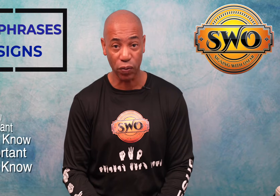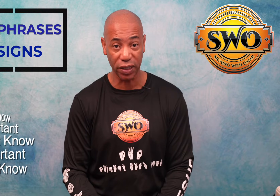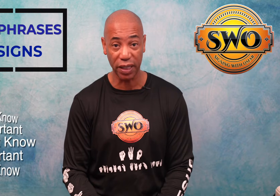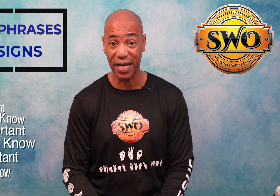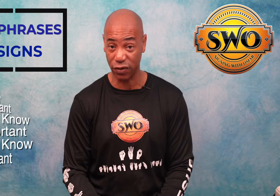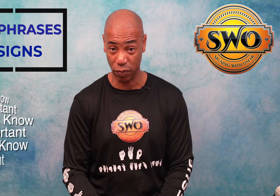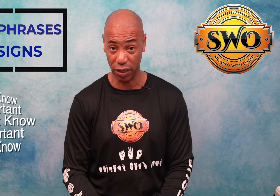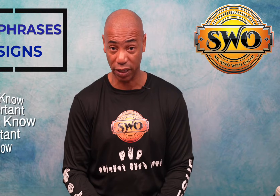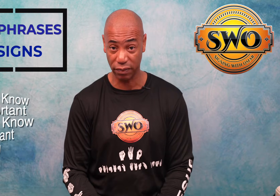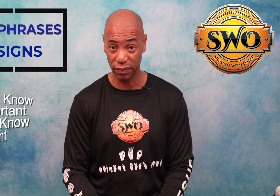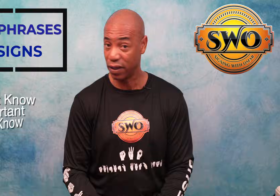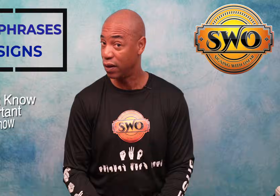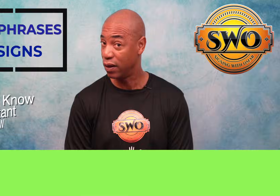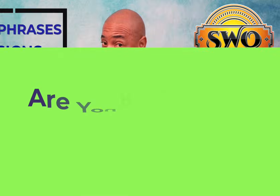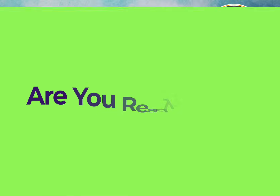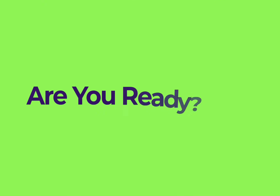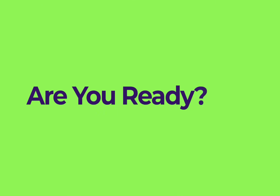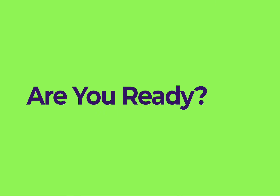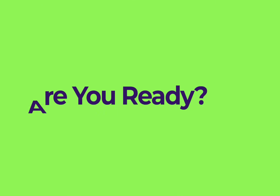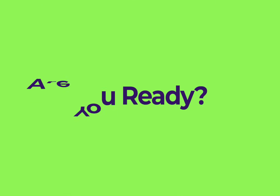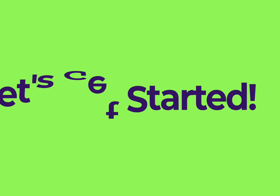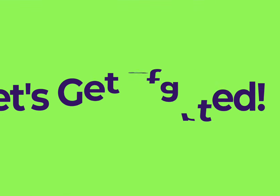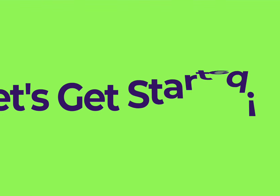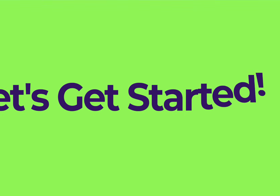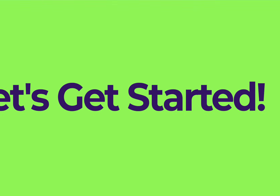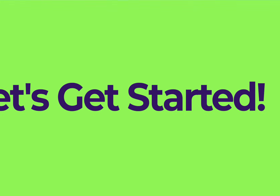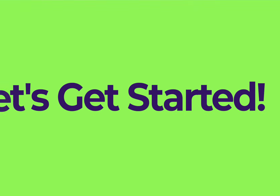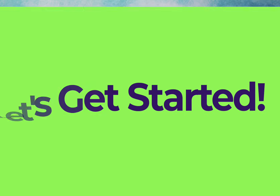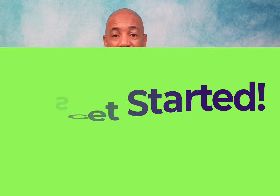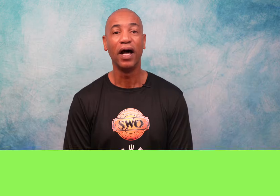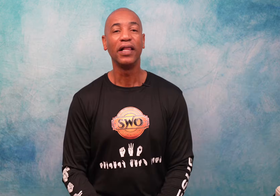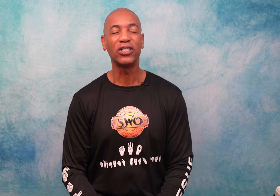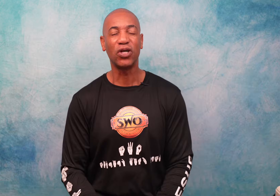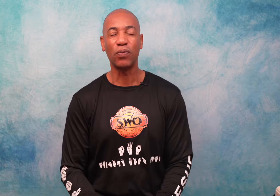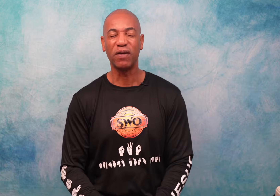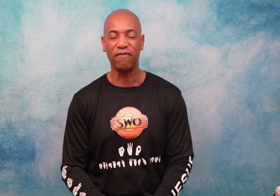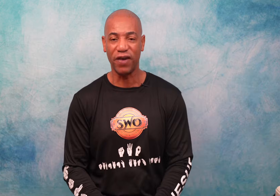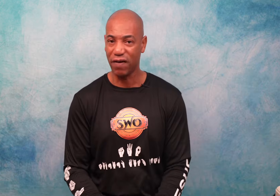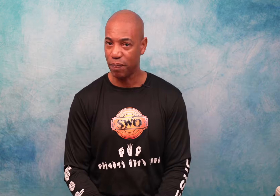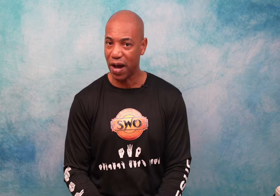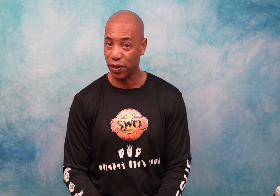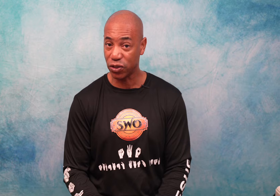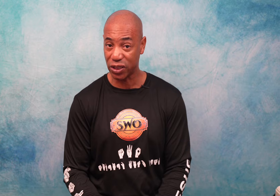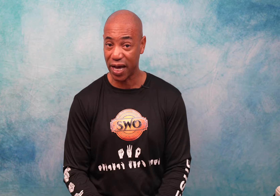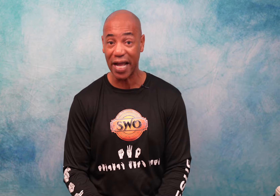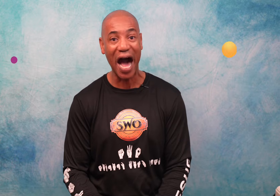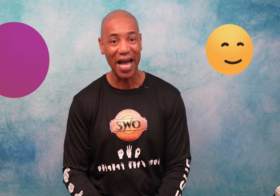within the deaf community. Are you ready? Let's get started. Let's start with the very popular sign, I